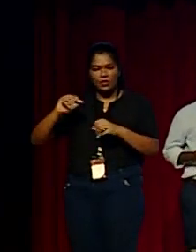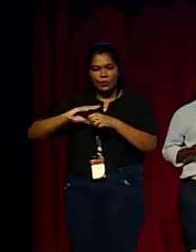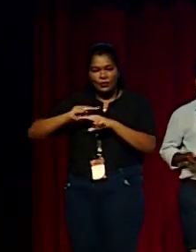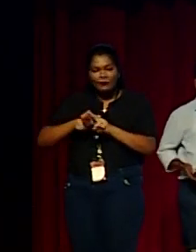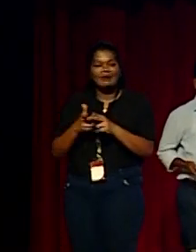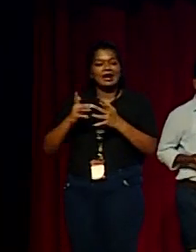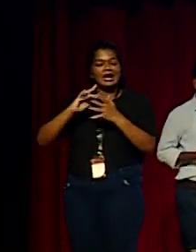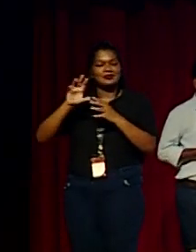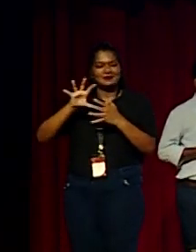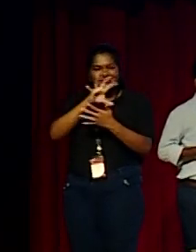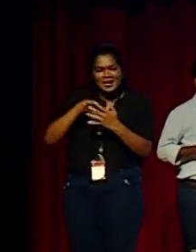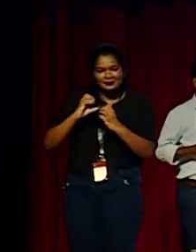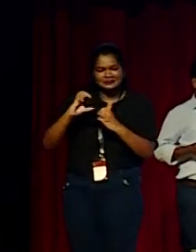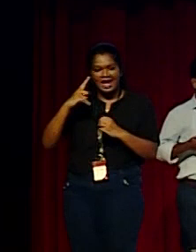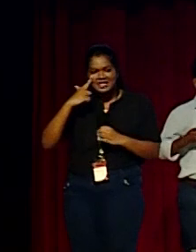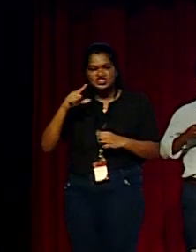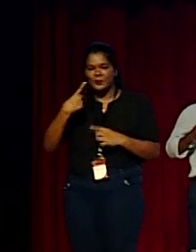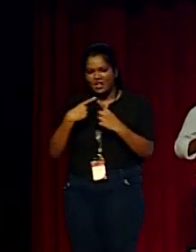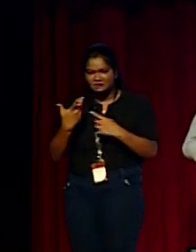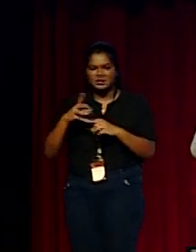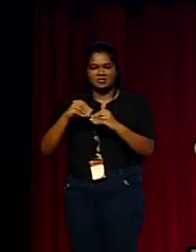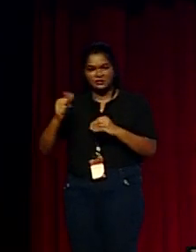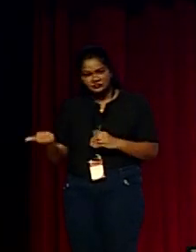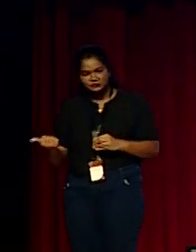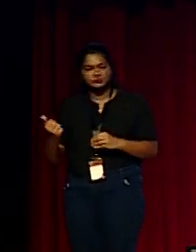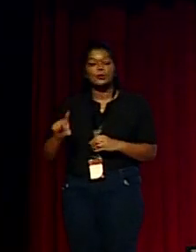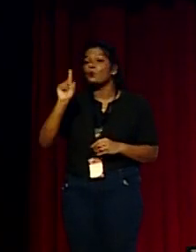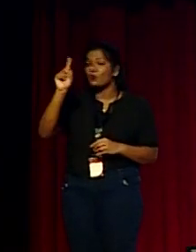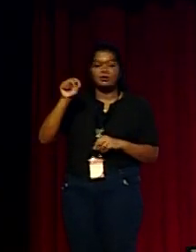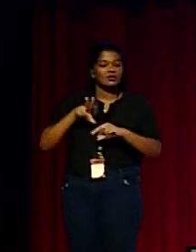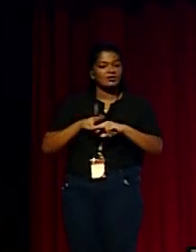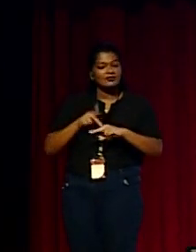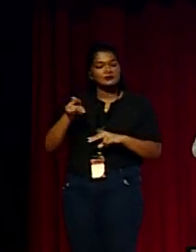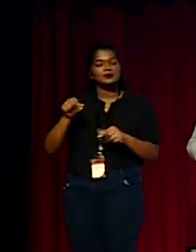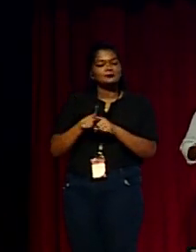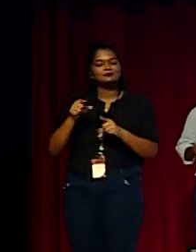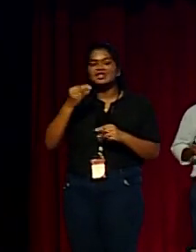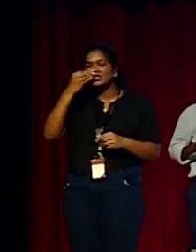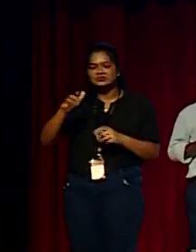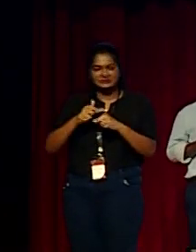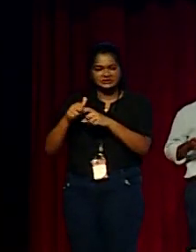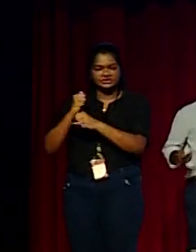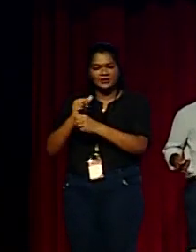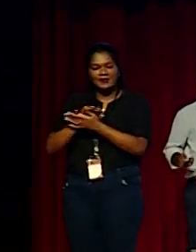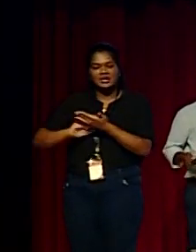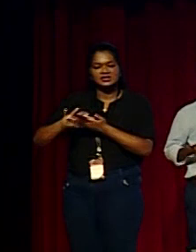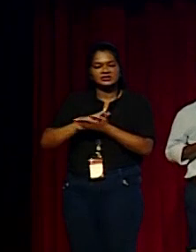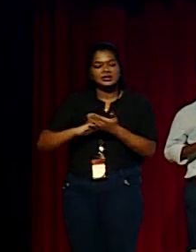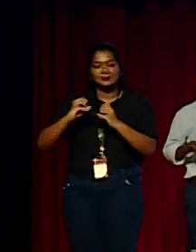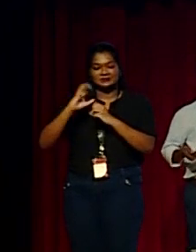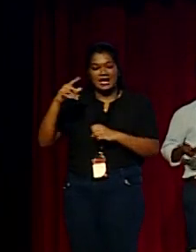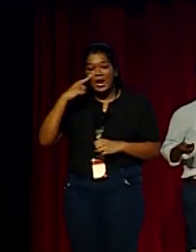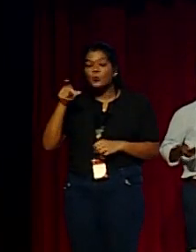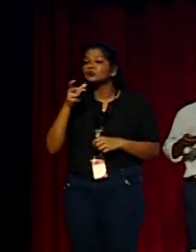BCI spellers and others. So one of the prospective utilization of EEG-based BCI is BCI speller, which